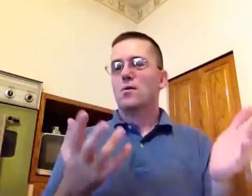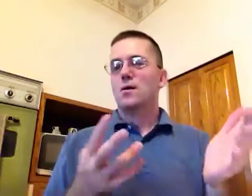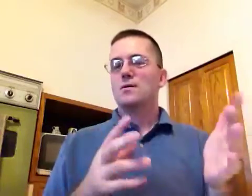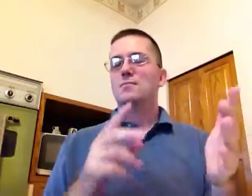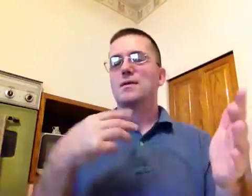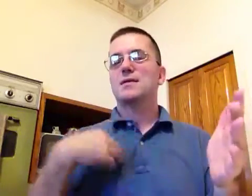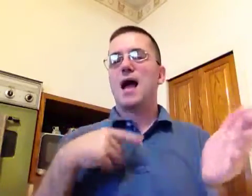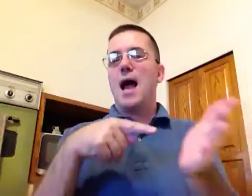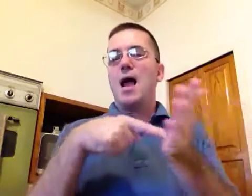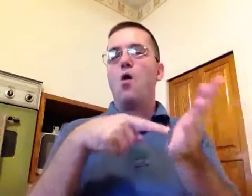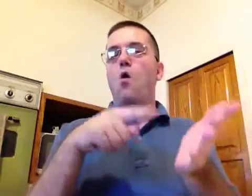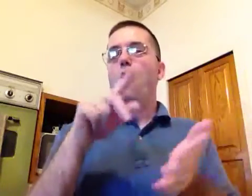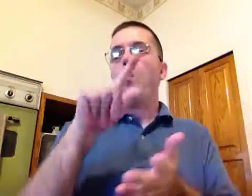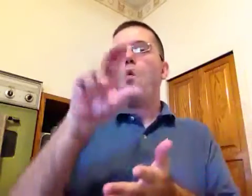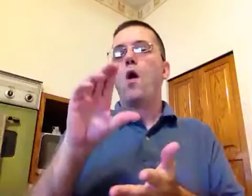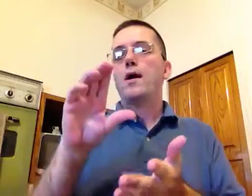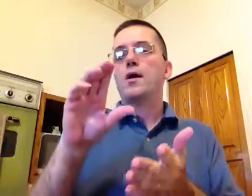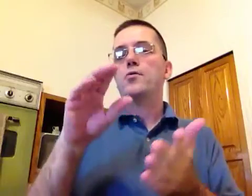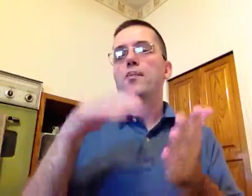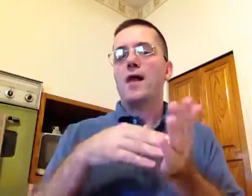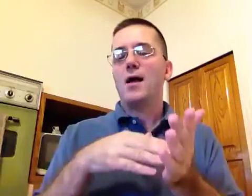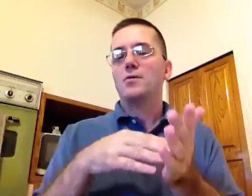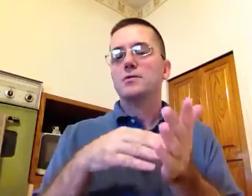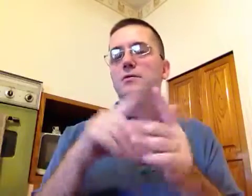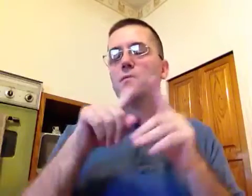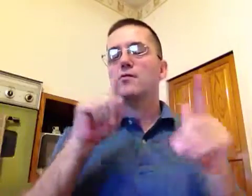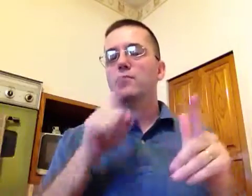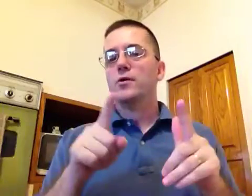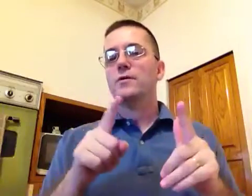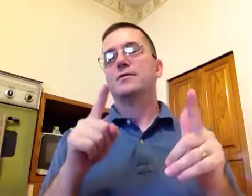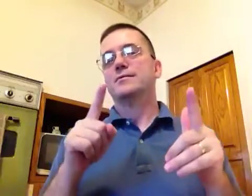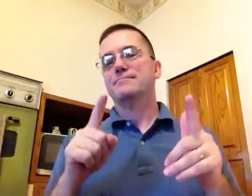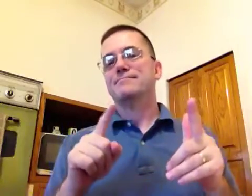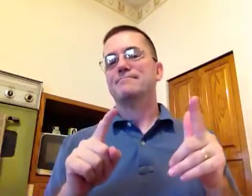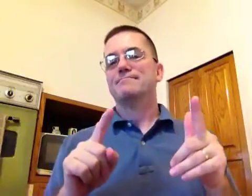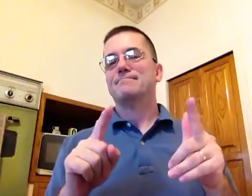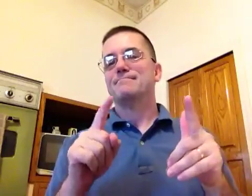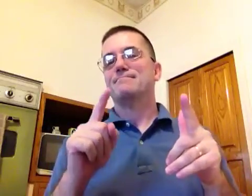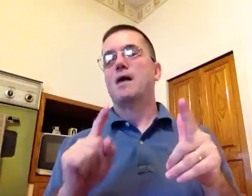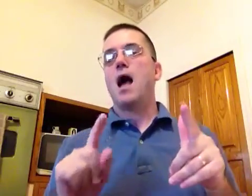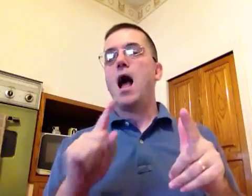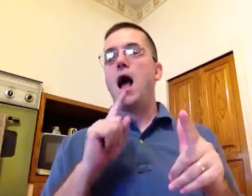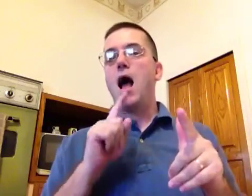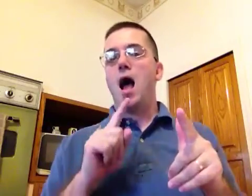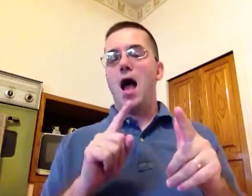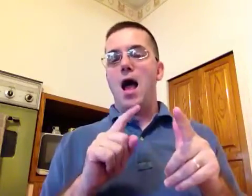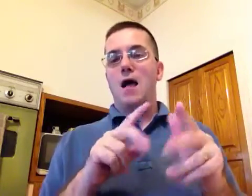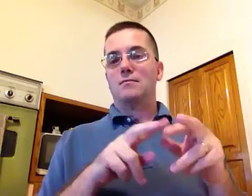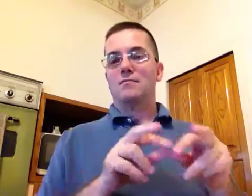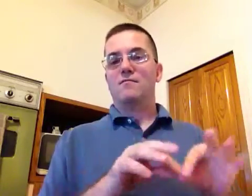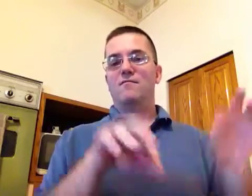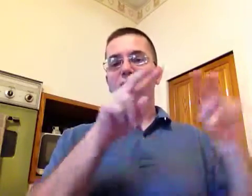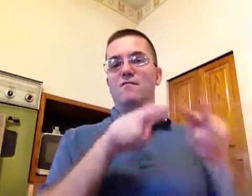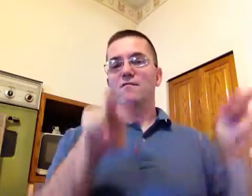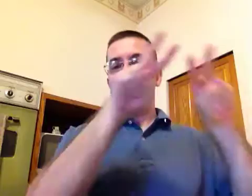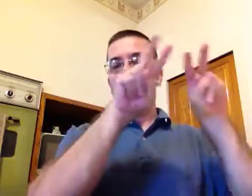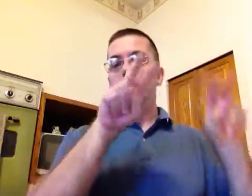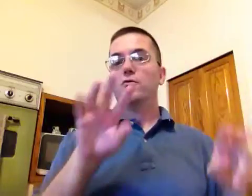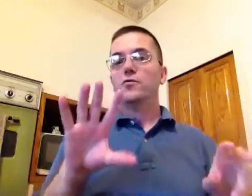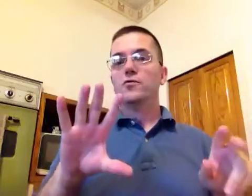Well, obviously, we're paying. I guess you sound like you have listened to the show long enough. You know we're paying cash, right? Yeah, absolutely.